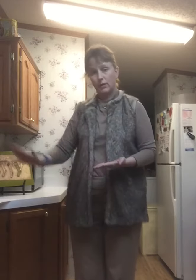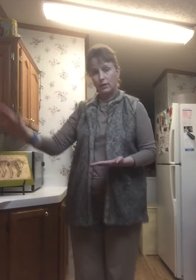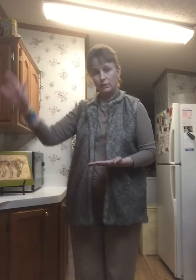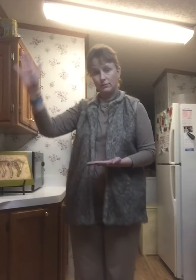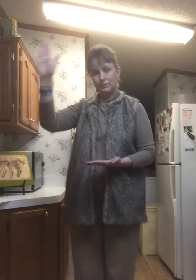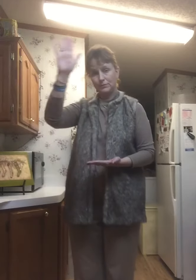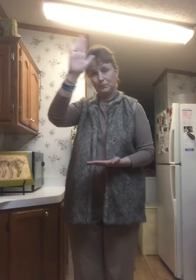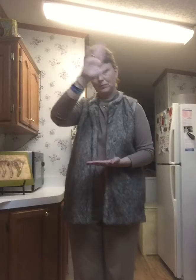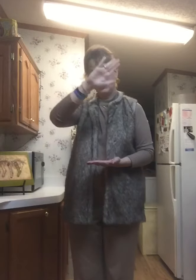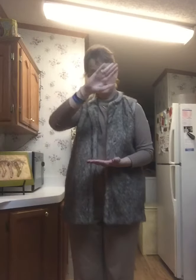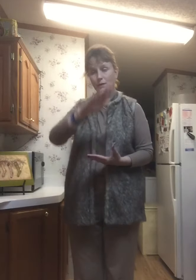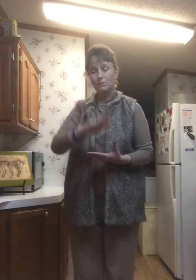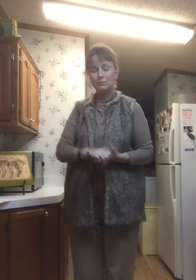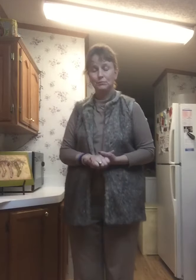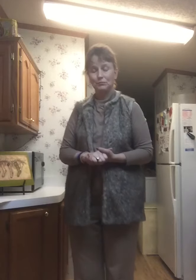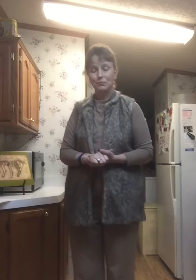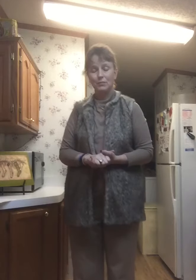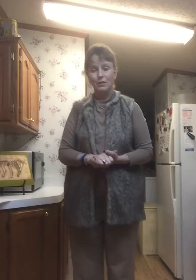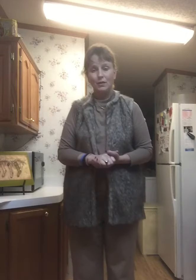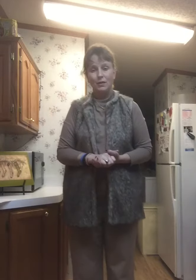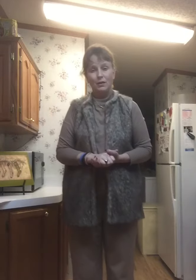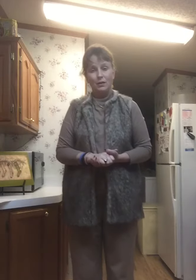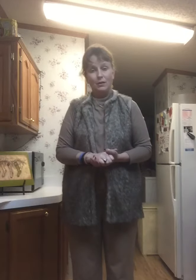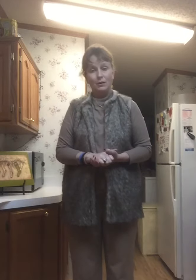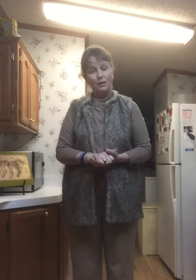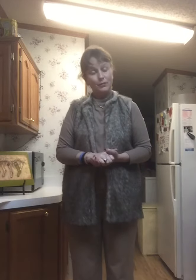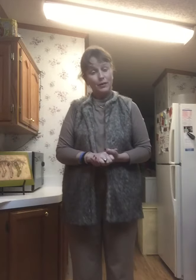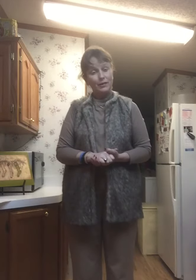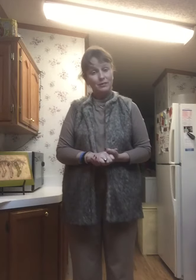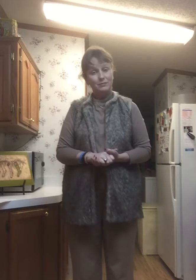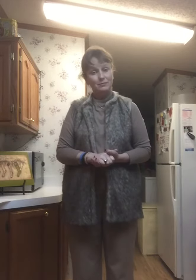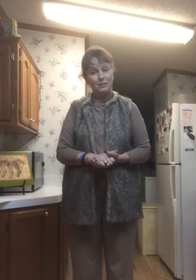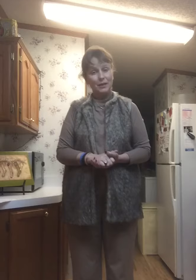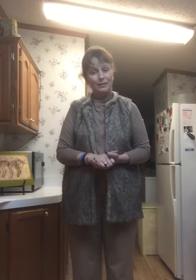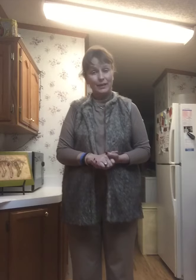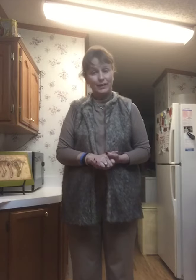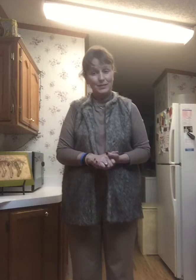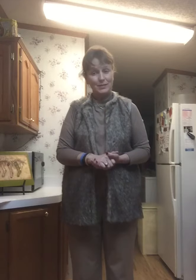divine. Okay? All right, and that is it.